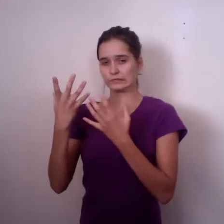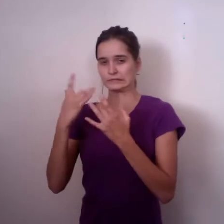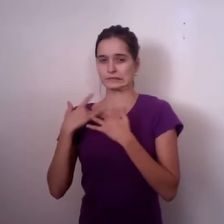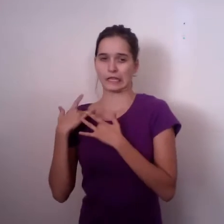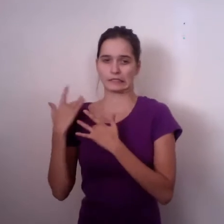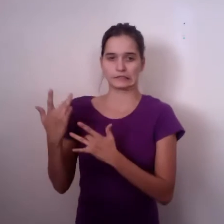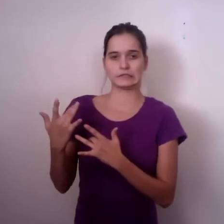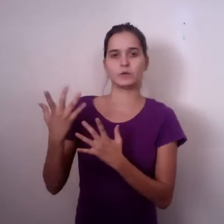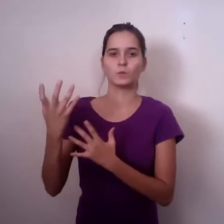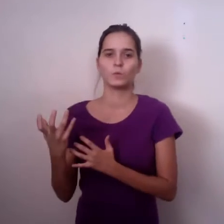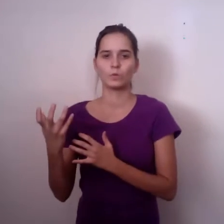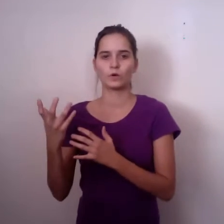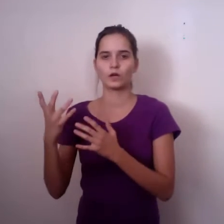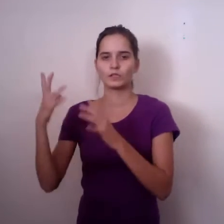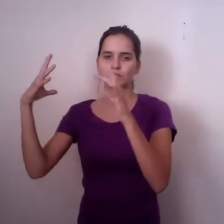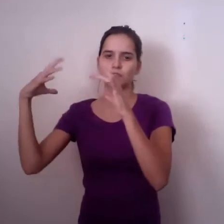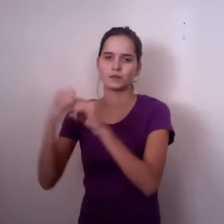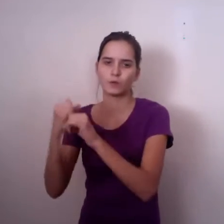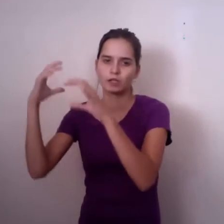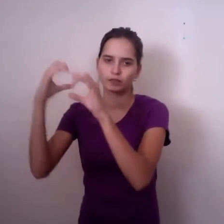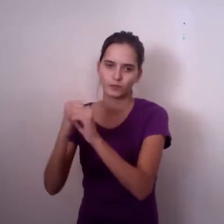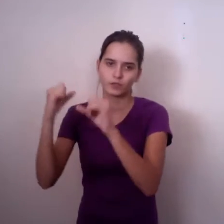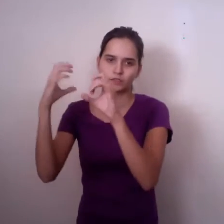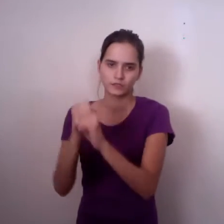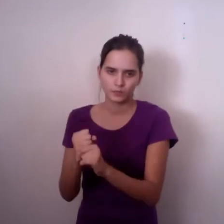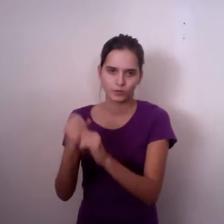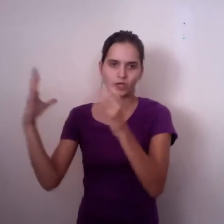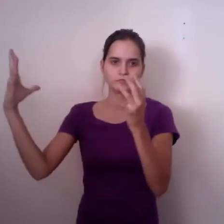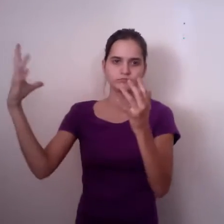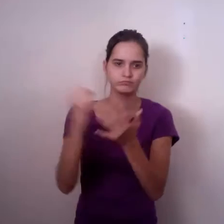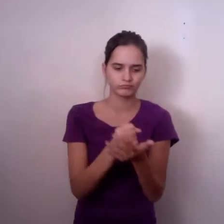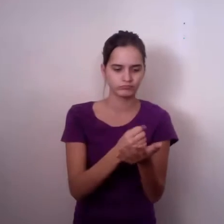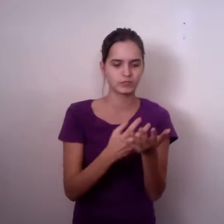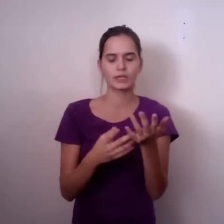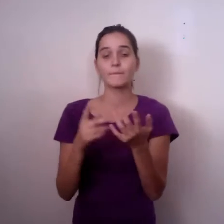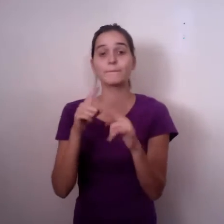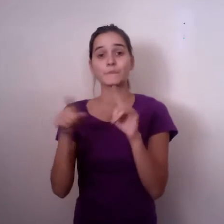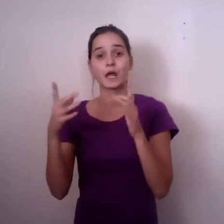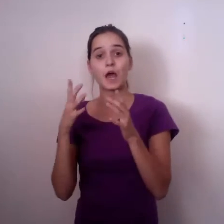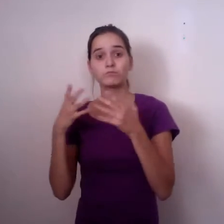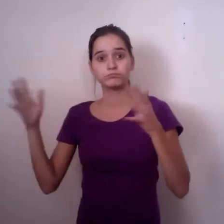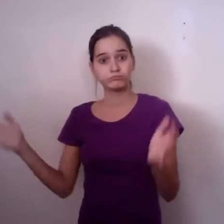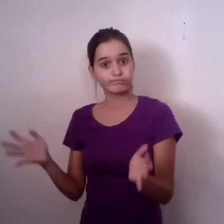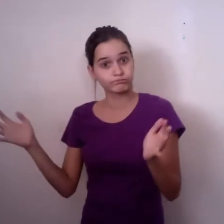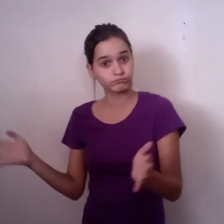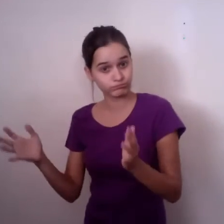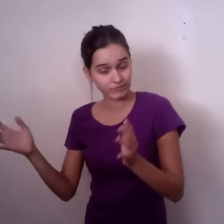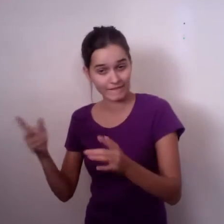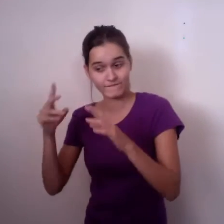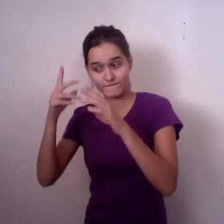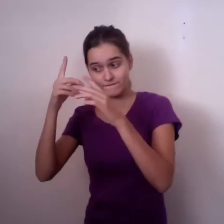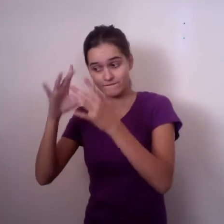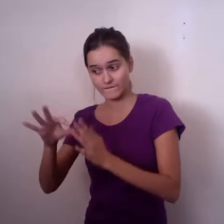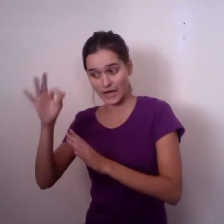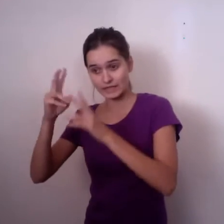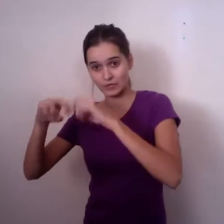articles. But what I encourage them to do is look for the issues in the article. So, for example, if you have 2 articles on